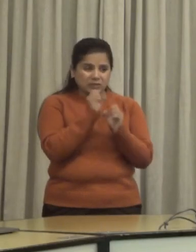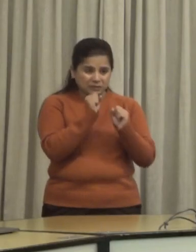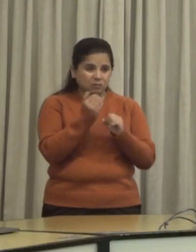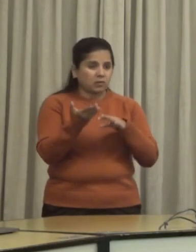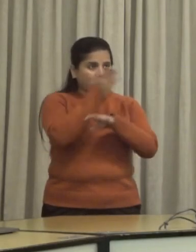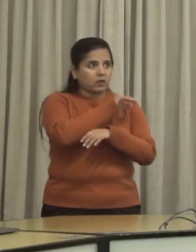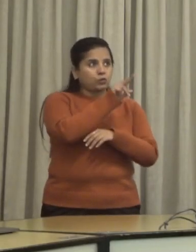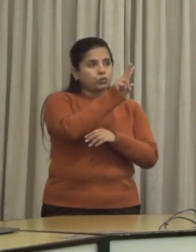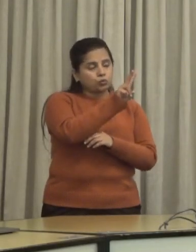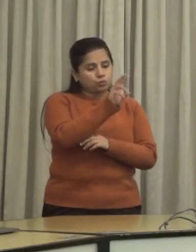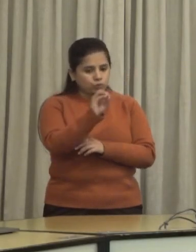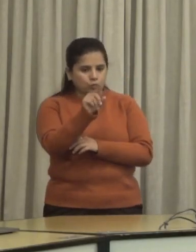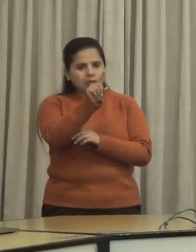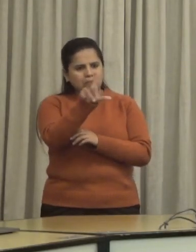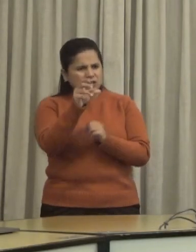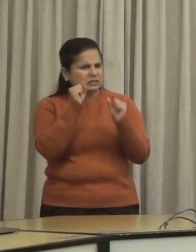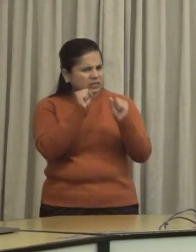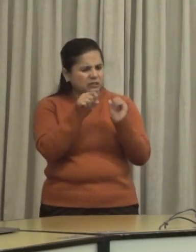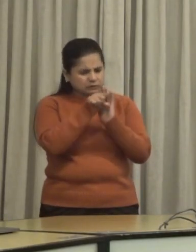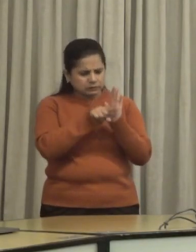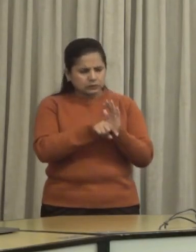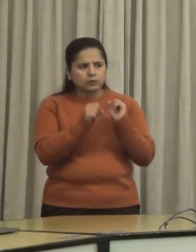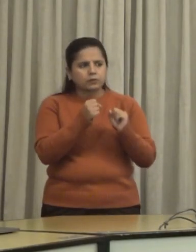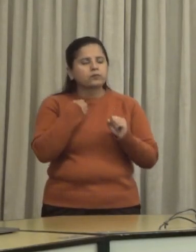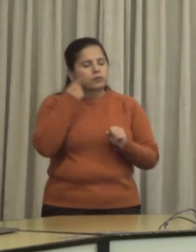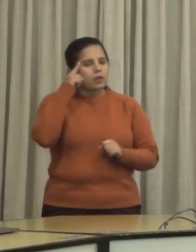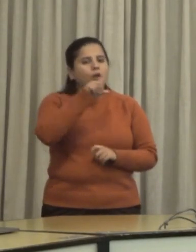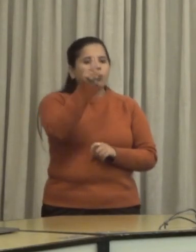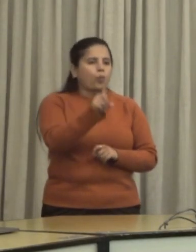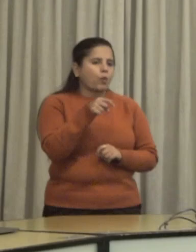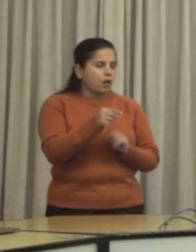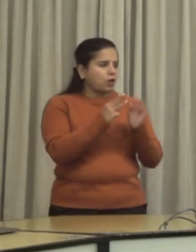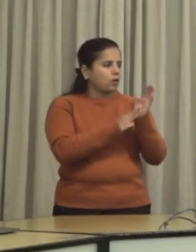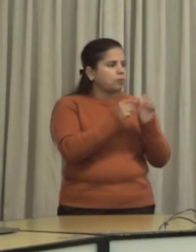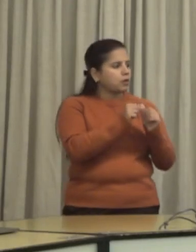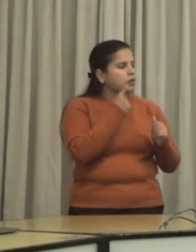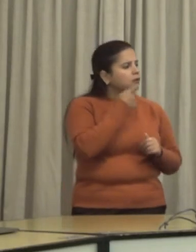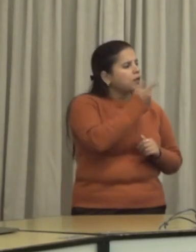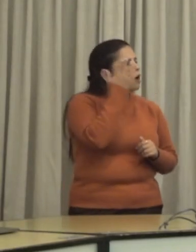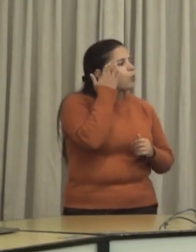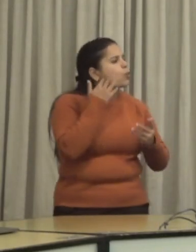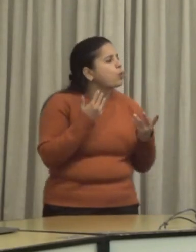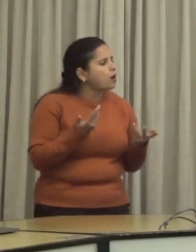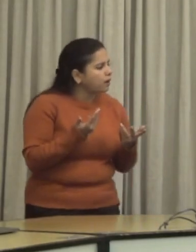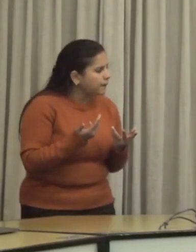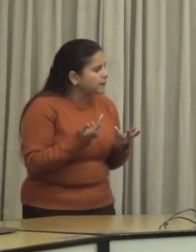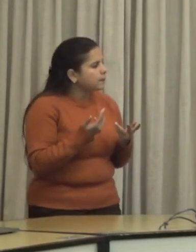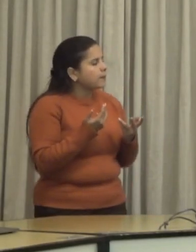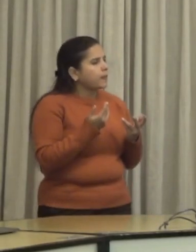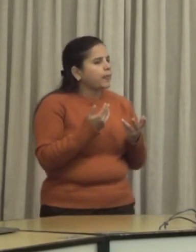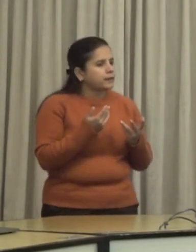this in 2018. And that brings me to my question, Dr. Mani. Why is it that, and they